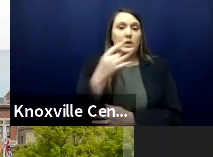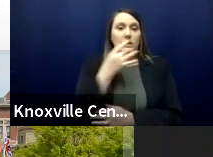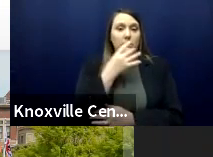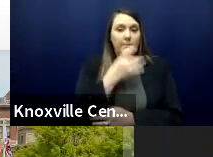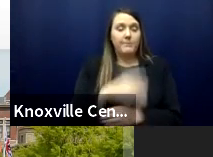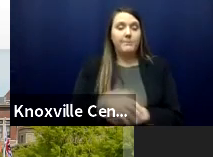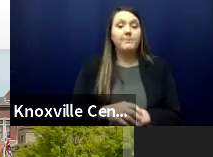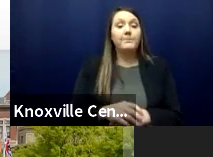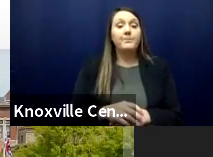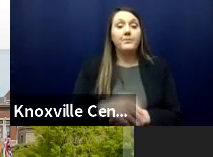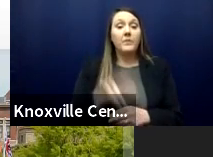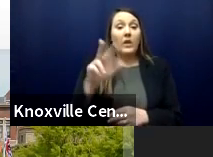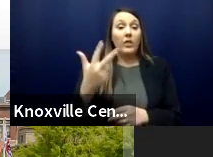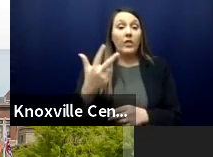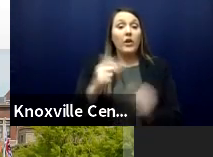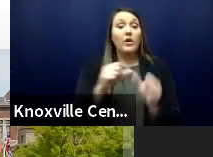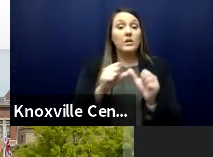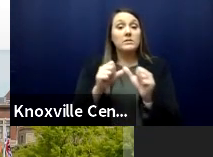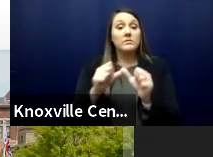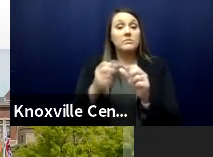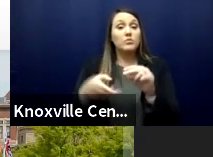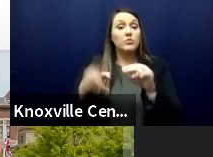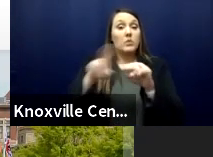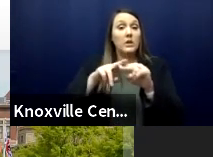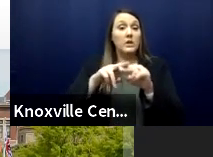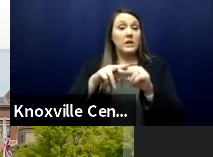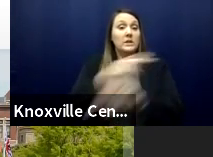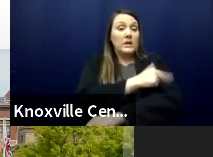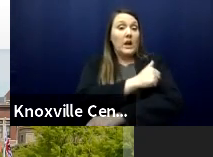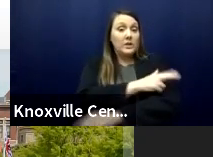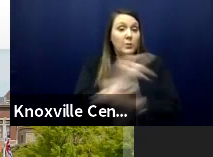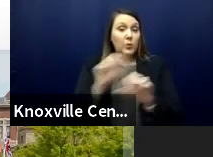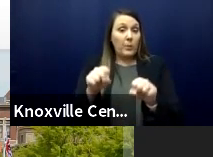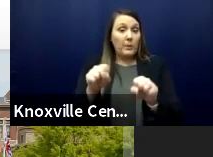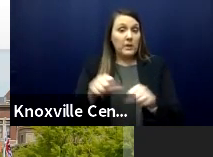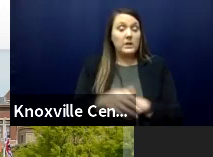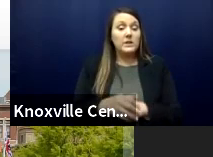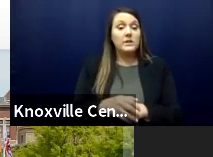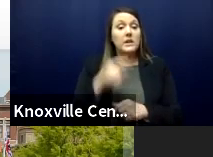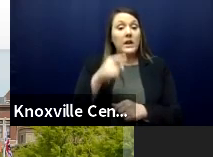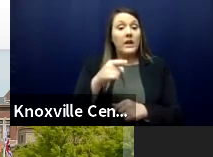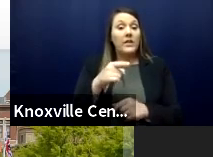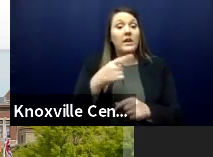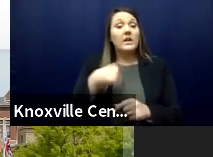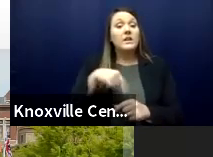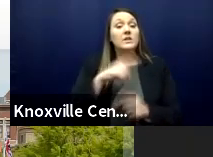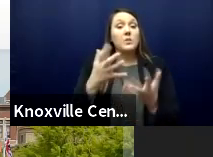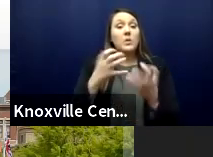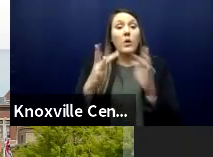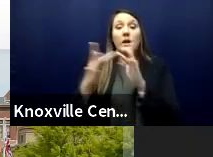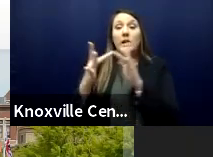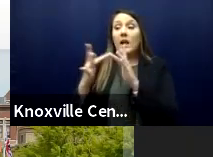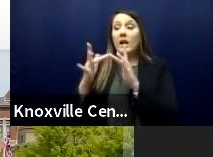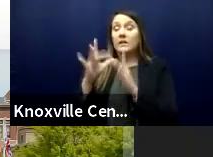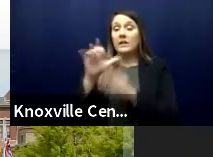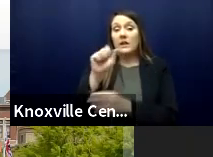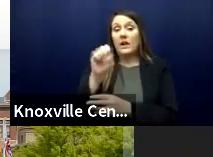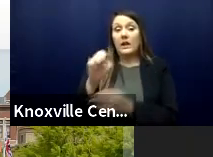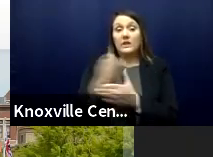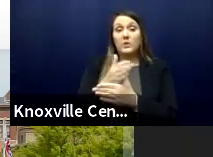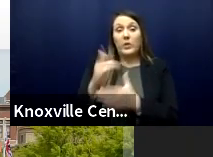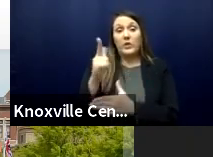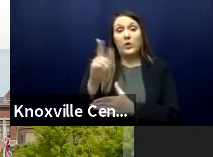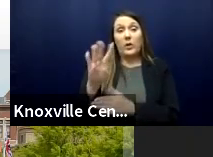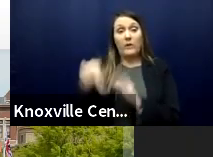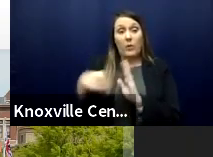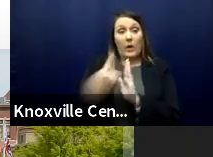benchmark, sustained or increased public health capability. For this benchmark, we aim to reach out to cases within 24 hours and close